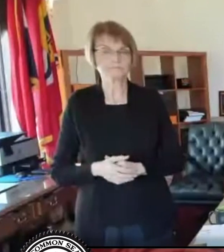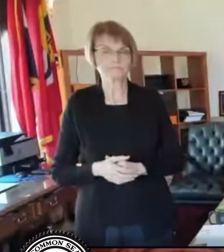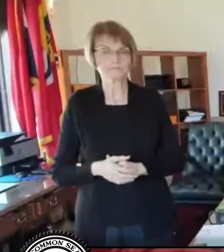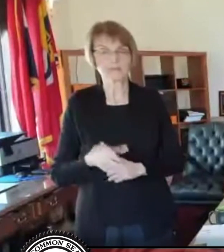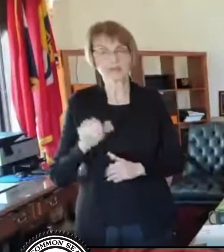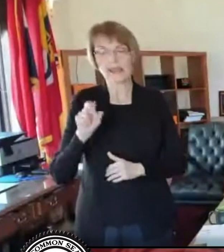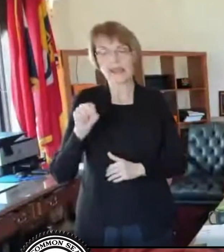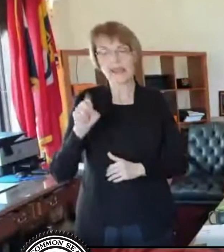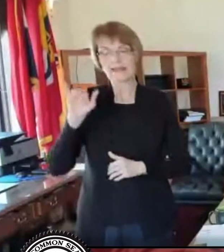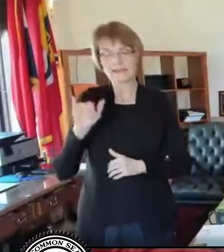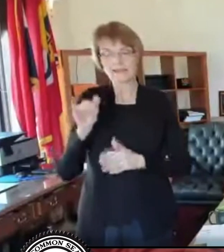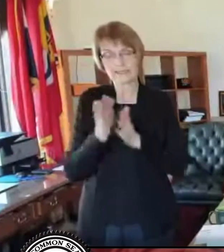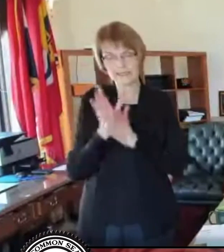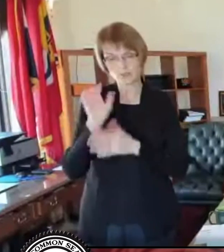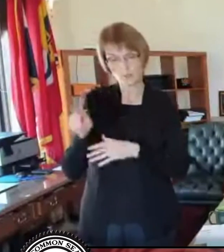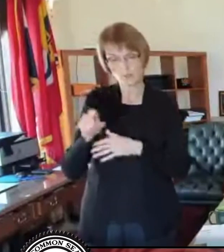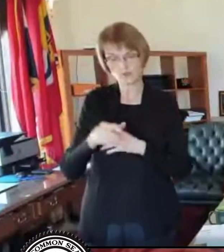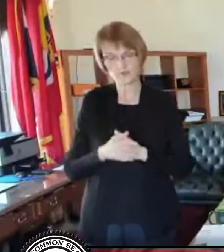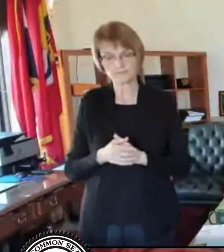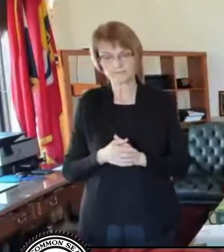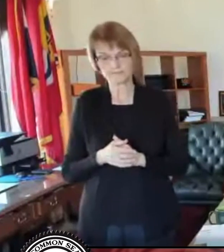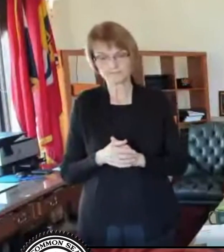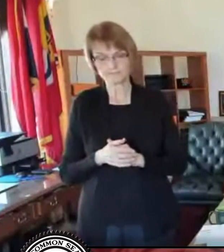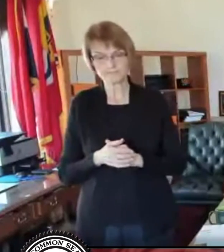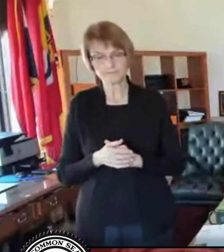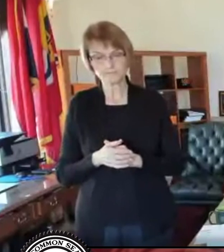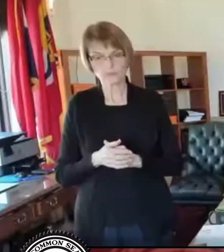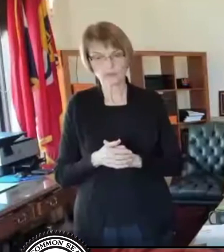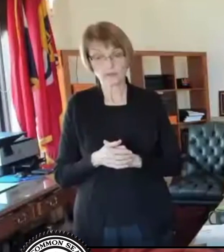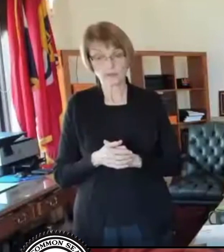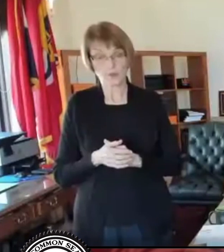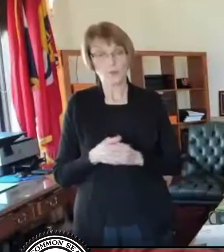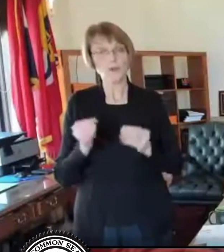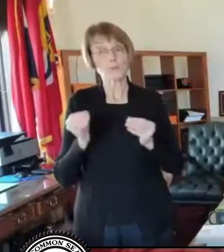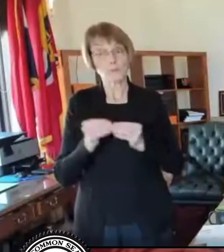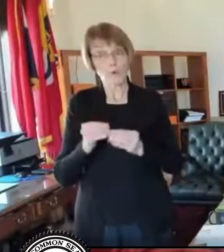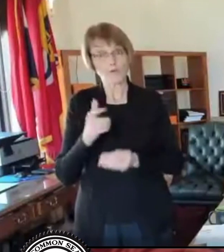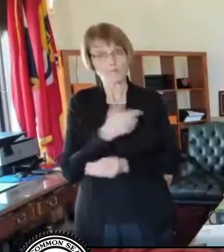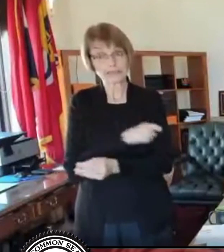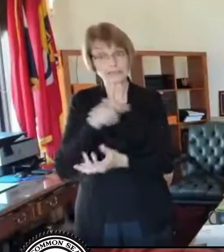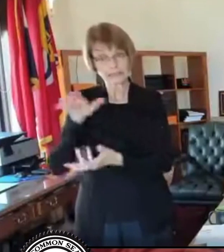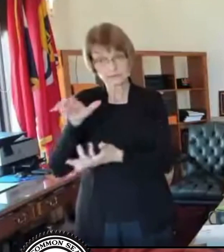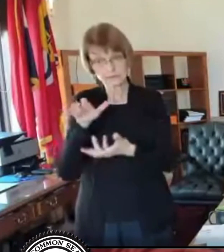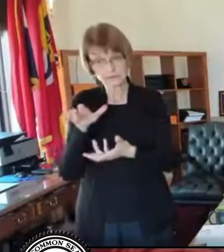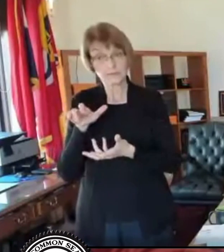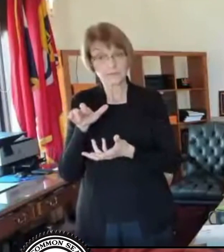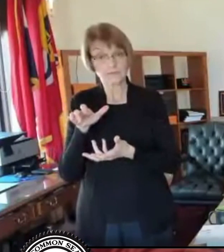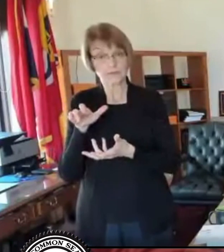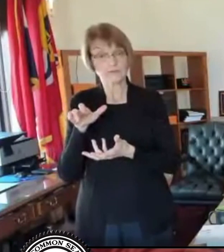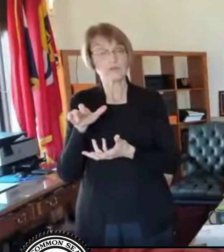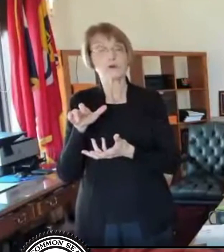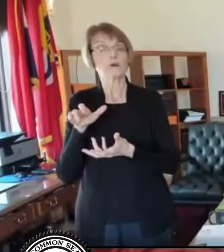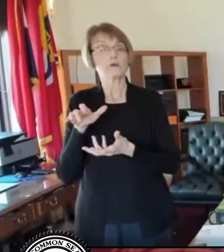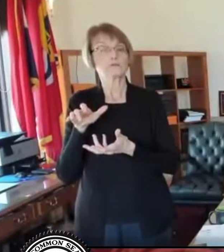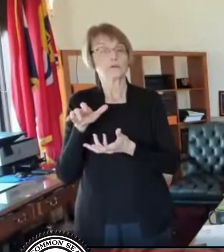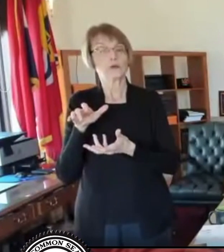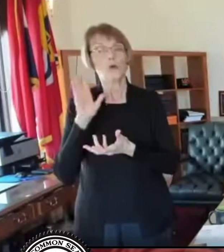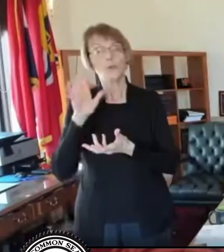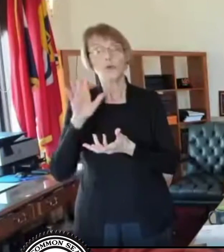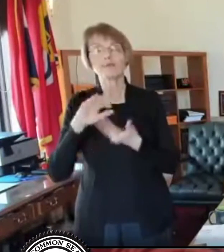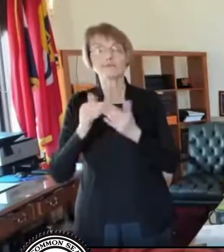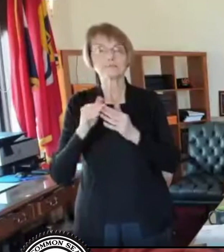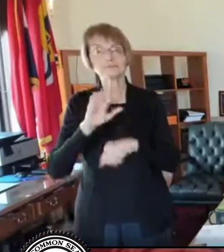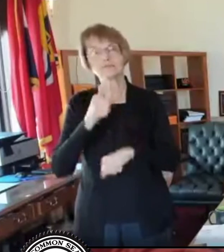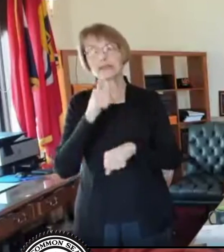Andy's question, Mayor, is when the supply increases of vaccine, will the city use the Dome for a mass vaccination